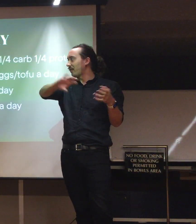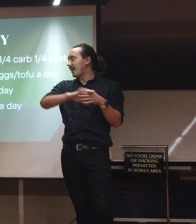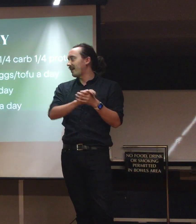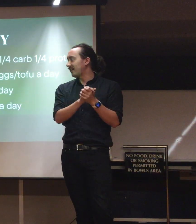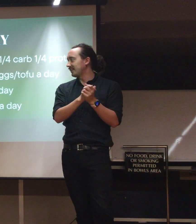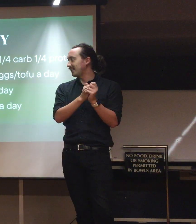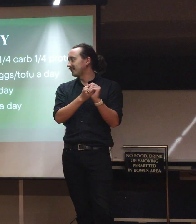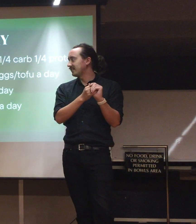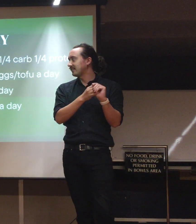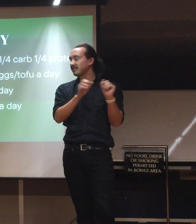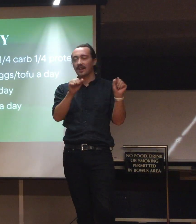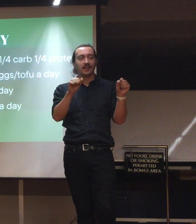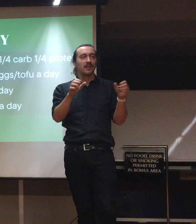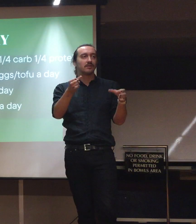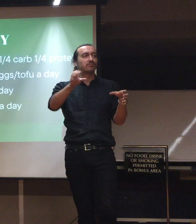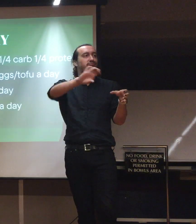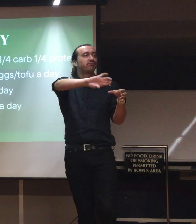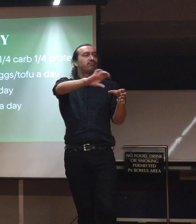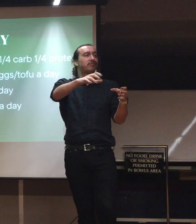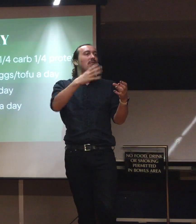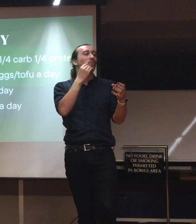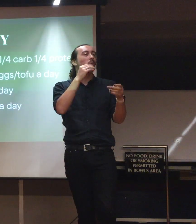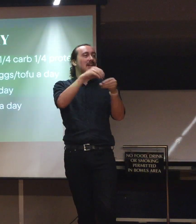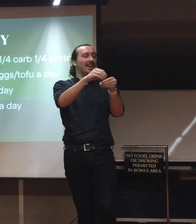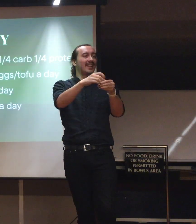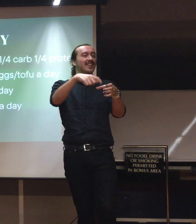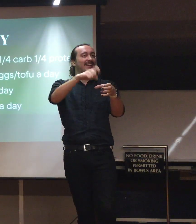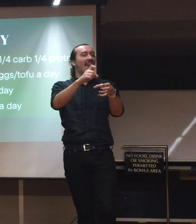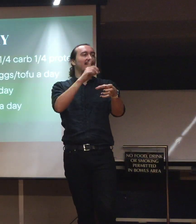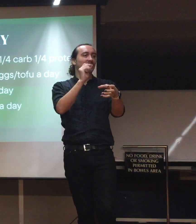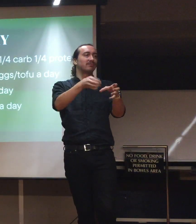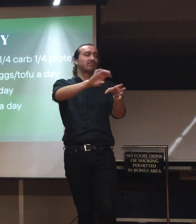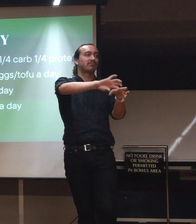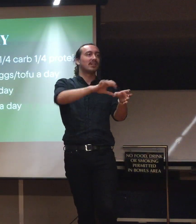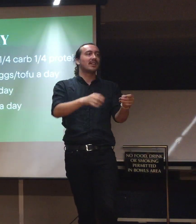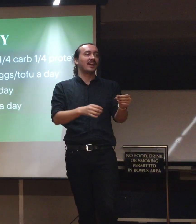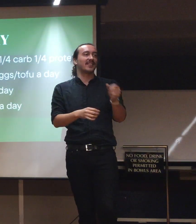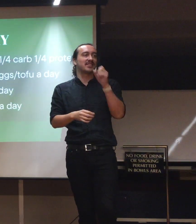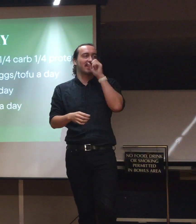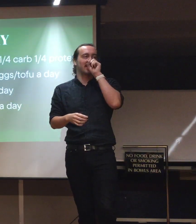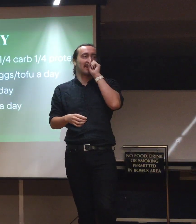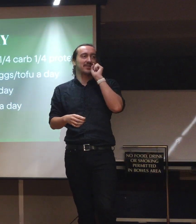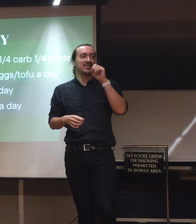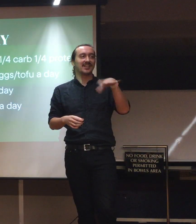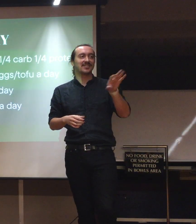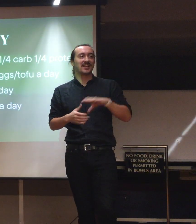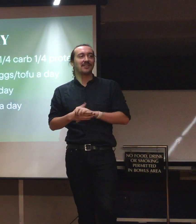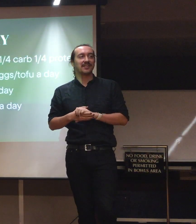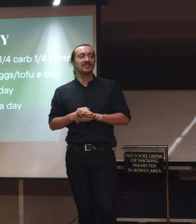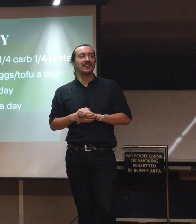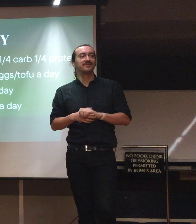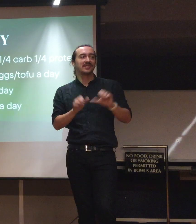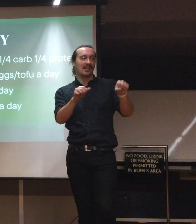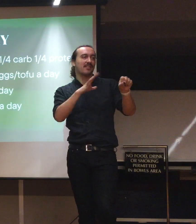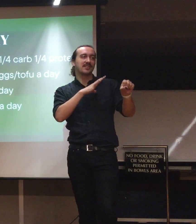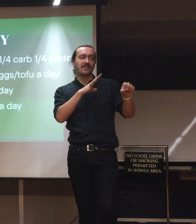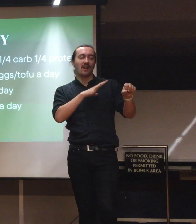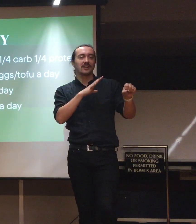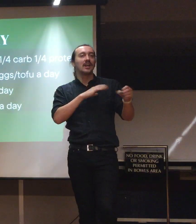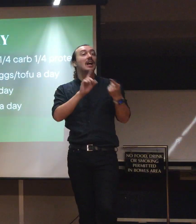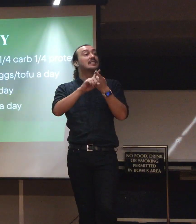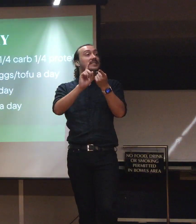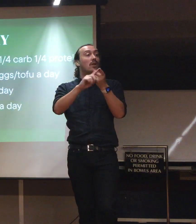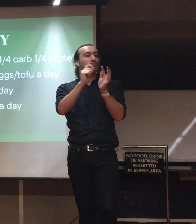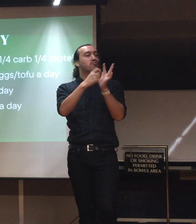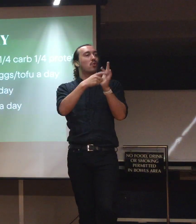You can throw that out, right? You can get rid of the water in the can of fish, that's fine. Yeah, that's just like the rubbish. Yeah, You'll still get